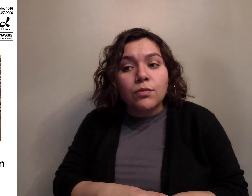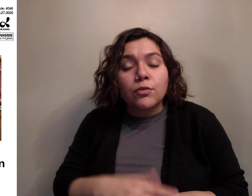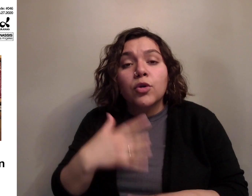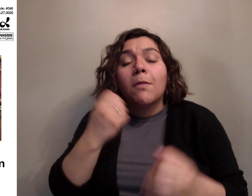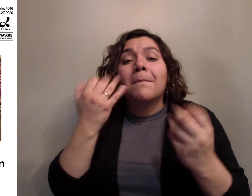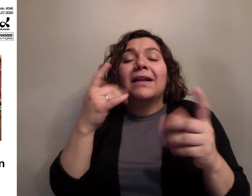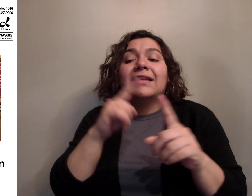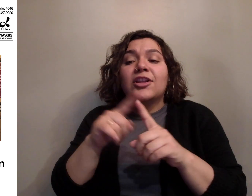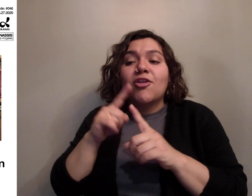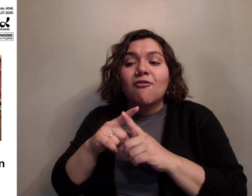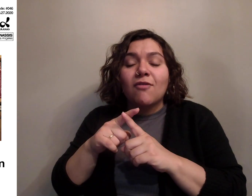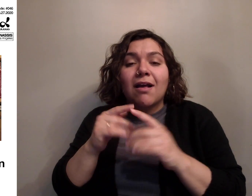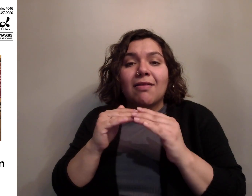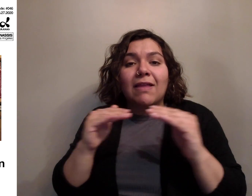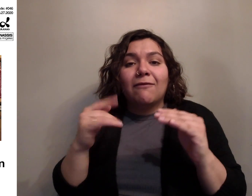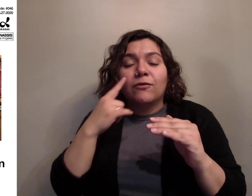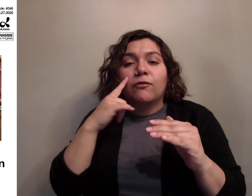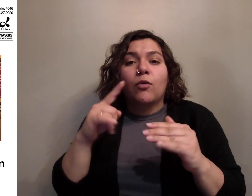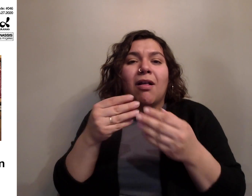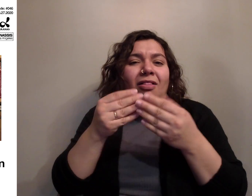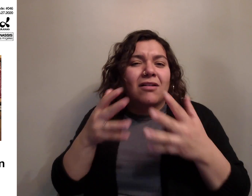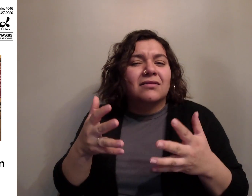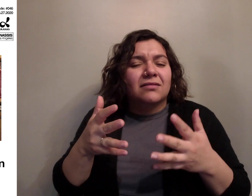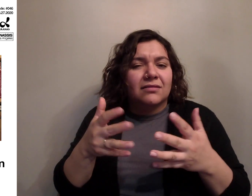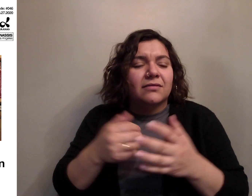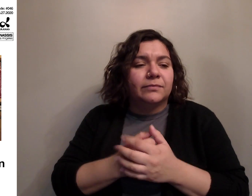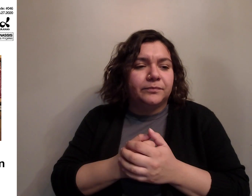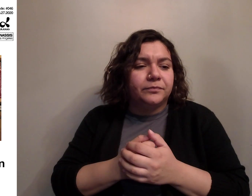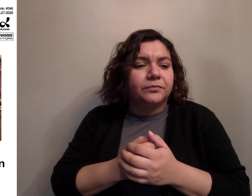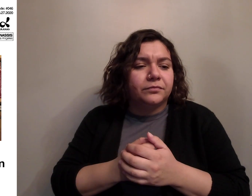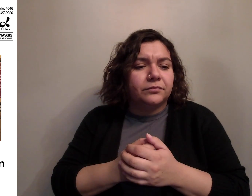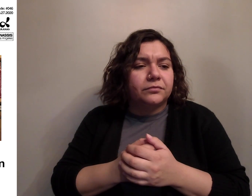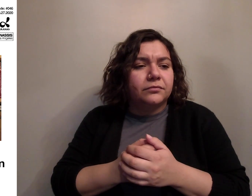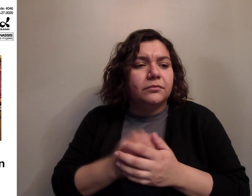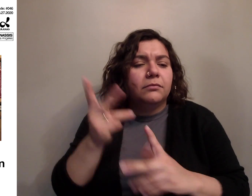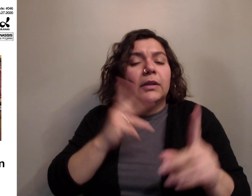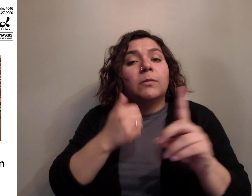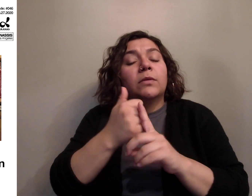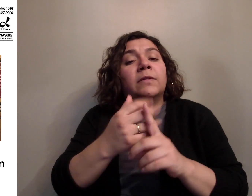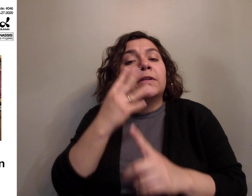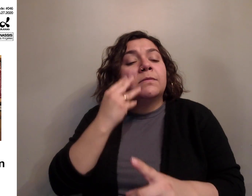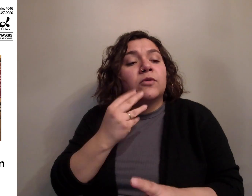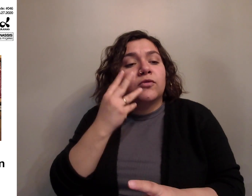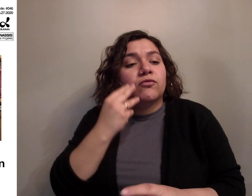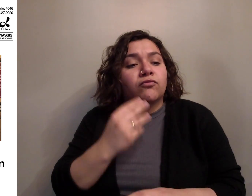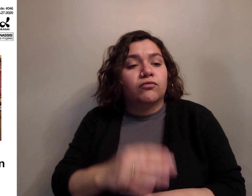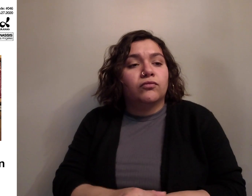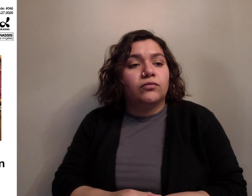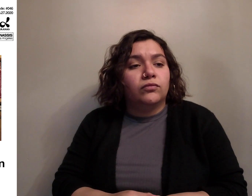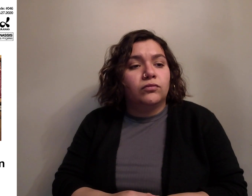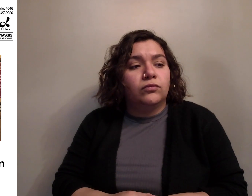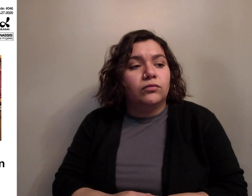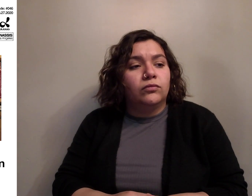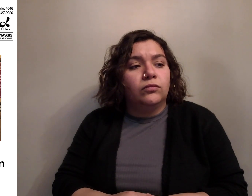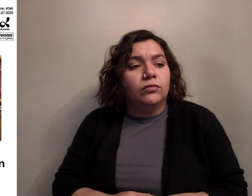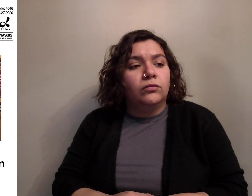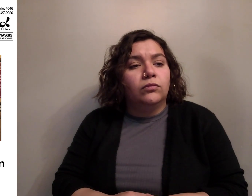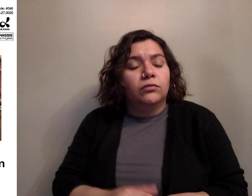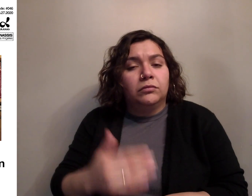realized there's so many different levels of loss, that people are